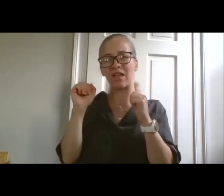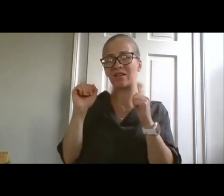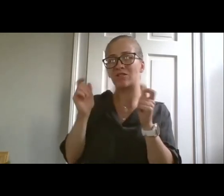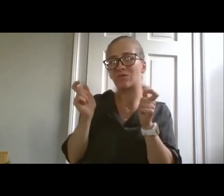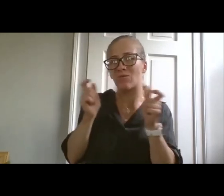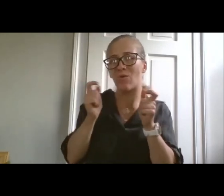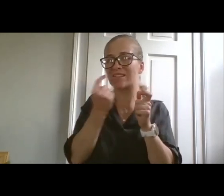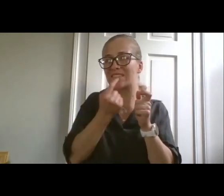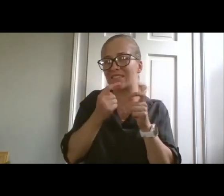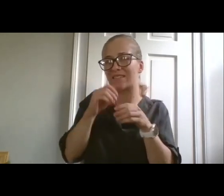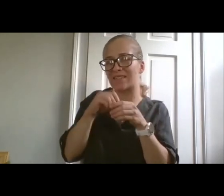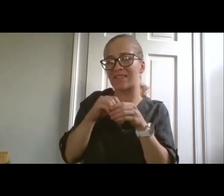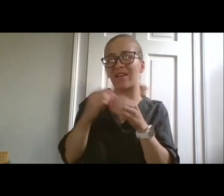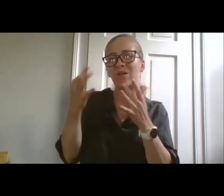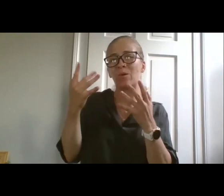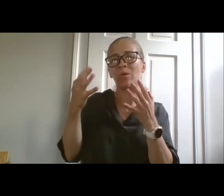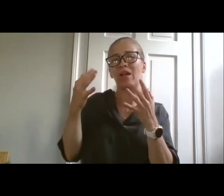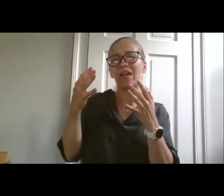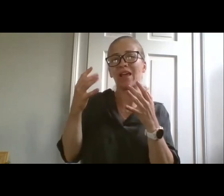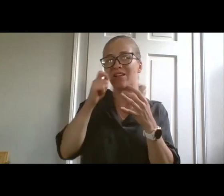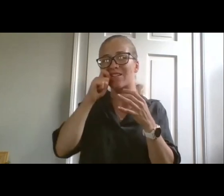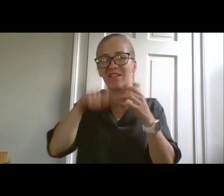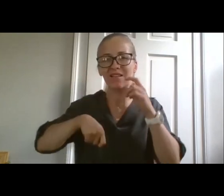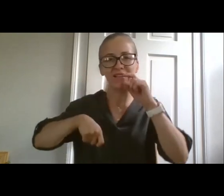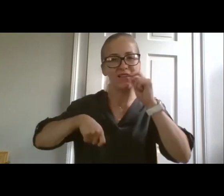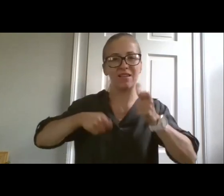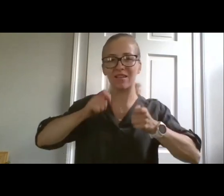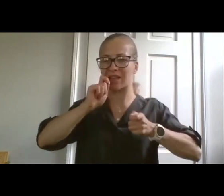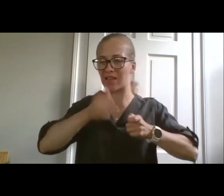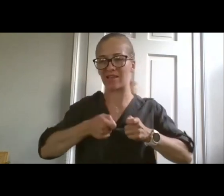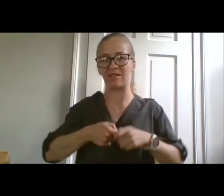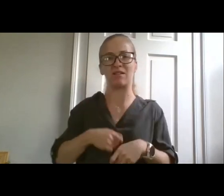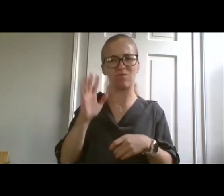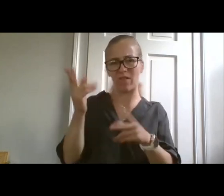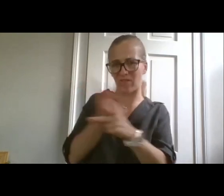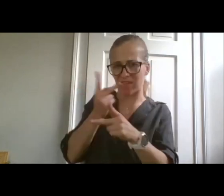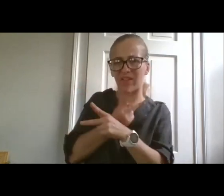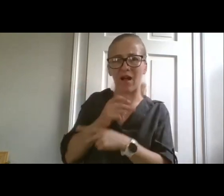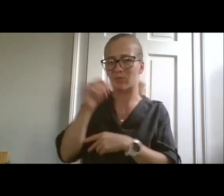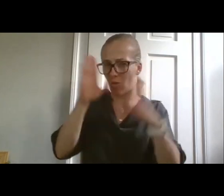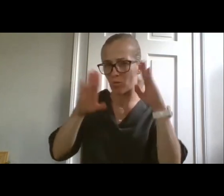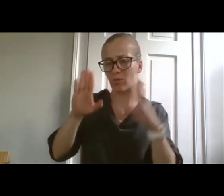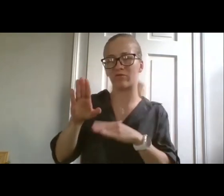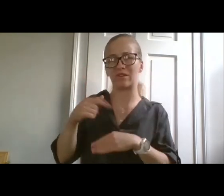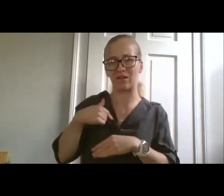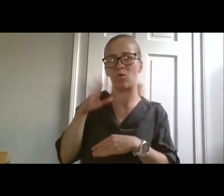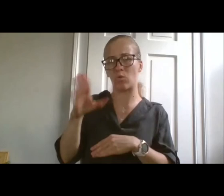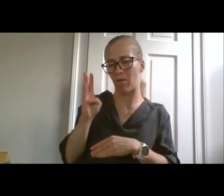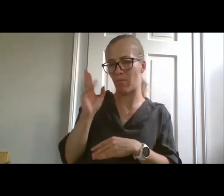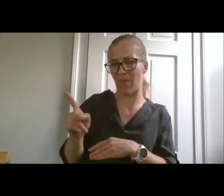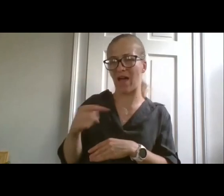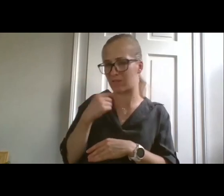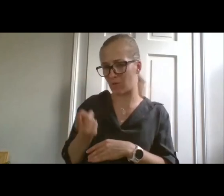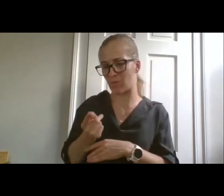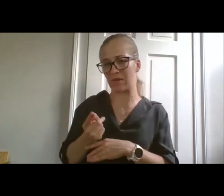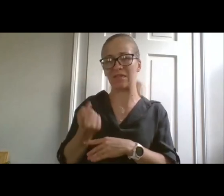inside it, waiting to be pushed loose and supplanted. We'll figure it out, don't worry, we'll get back, I told my child, who didn't reply. He